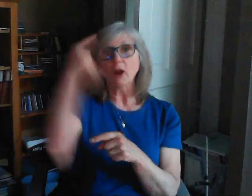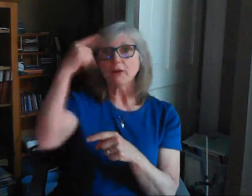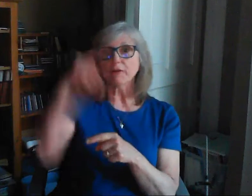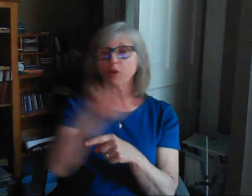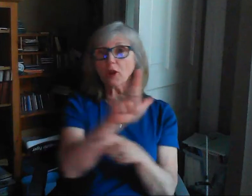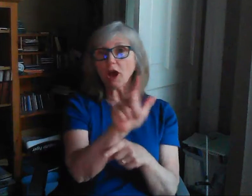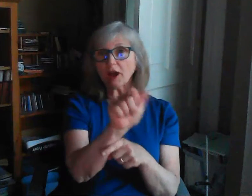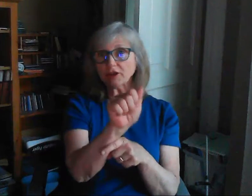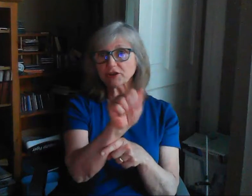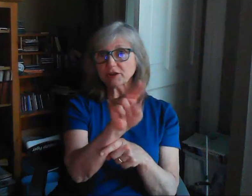For launch,